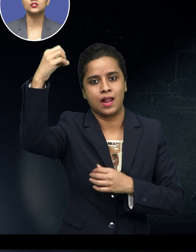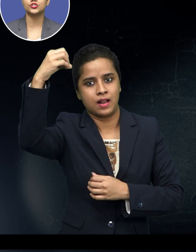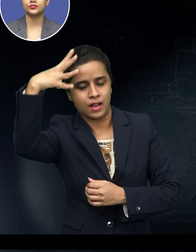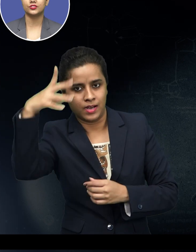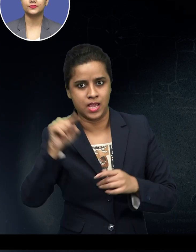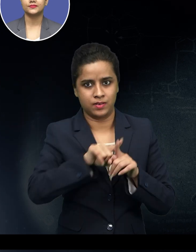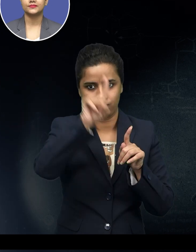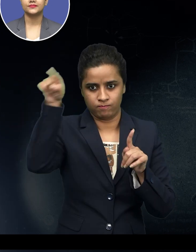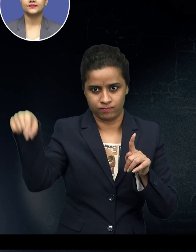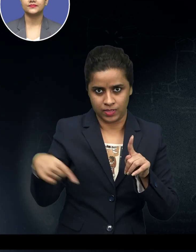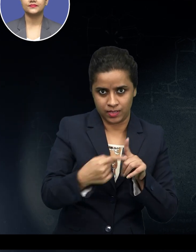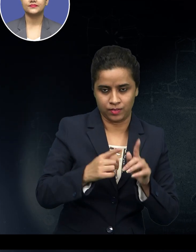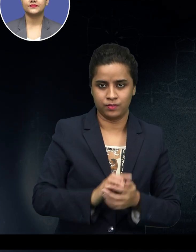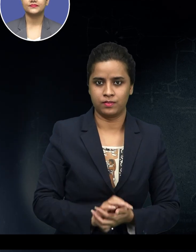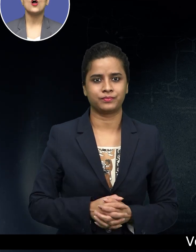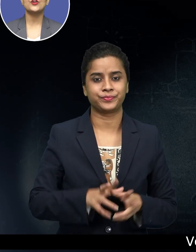a circuit.